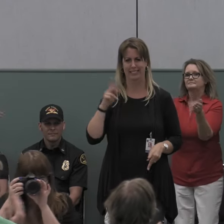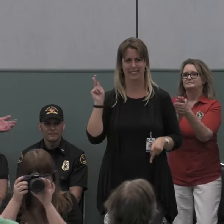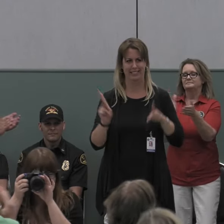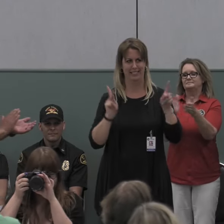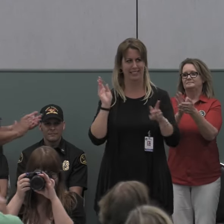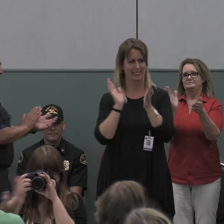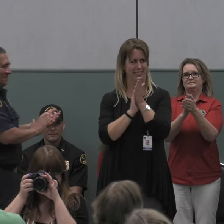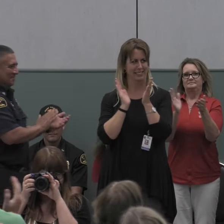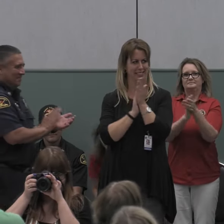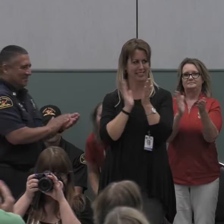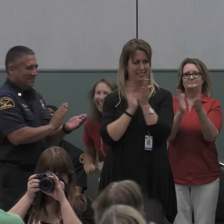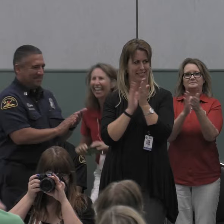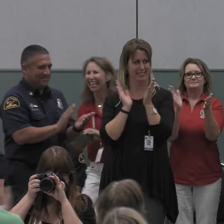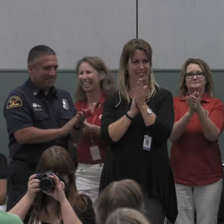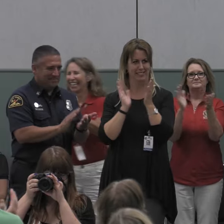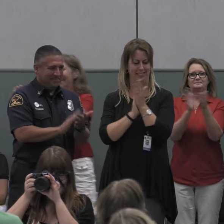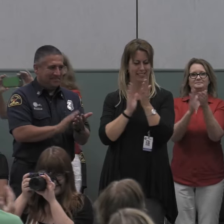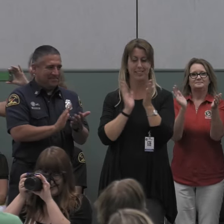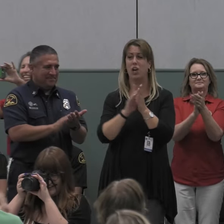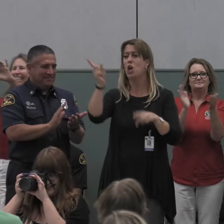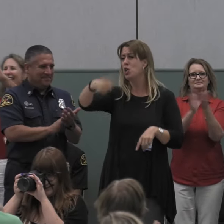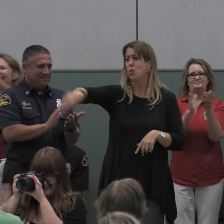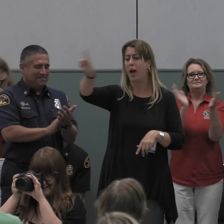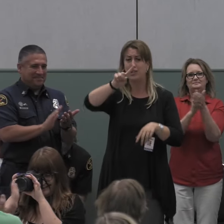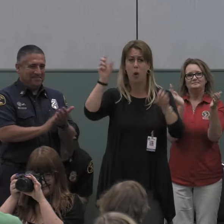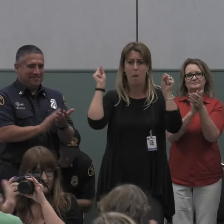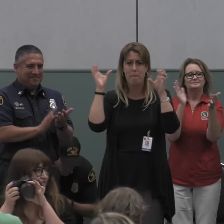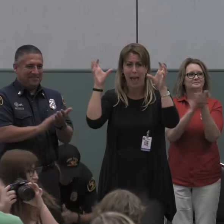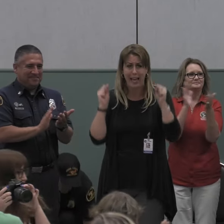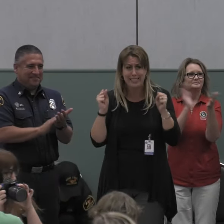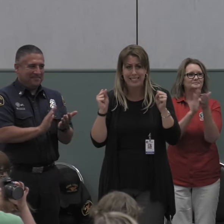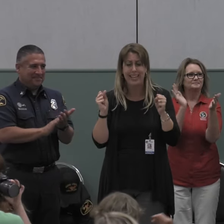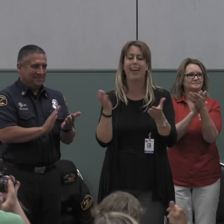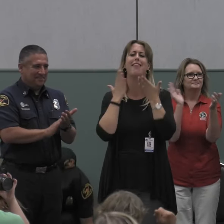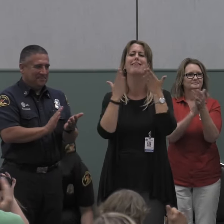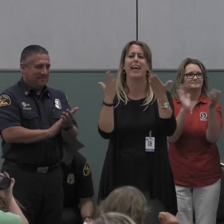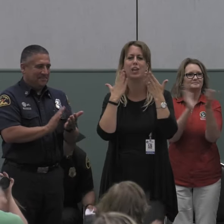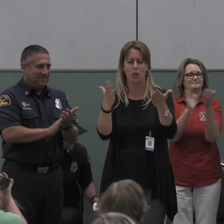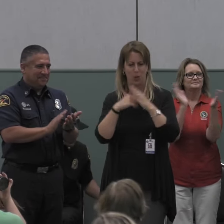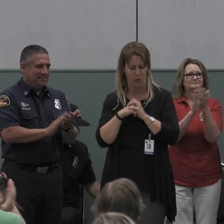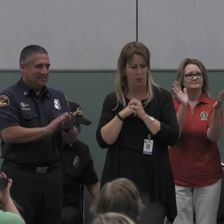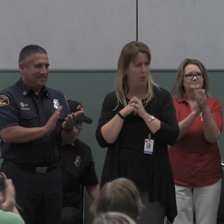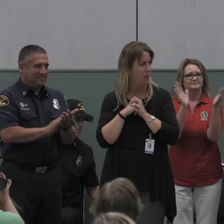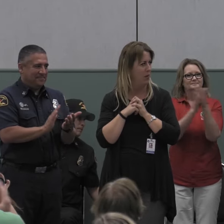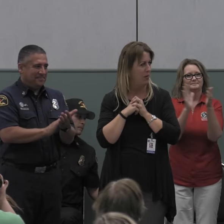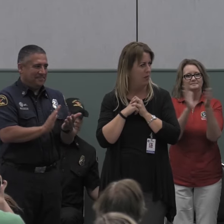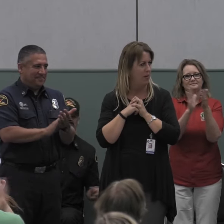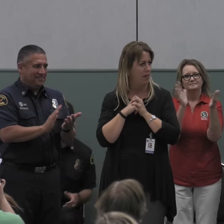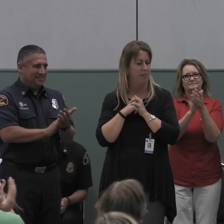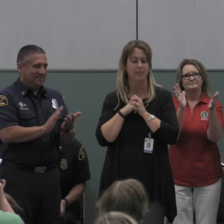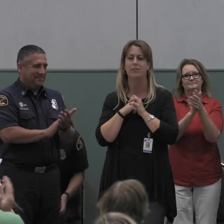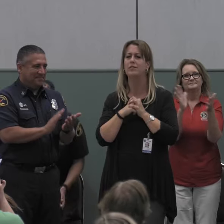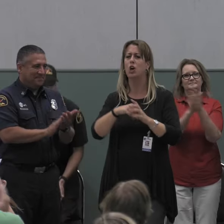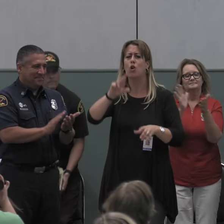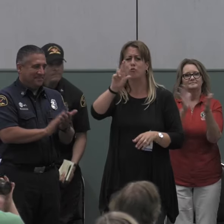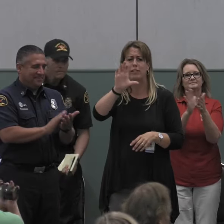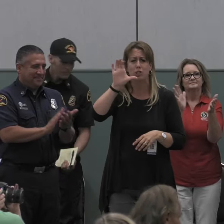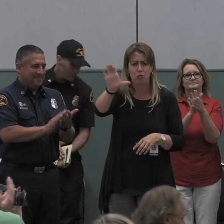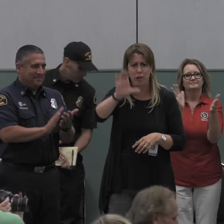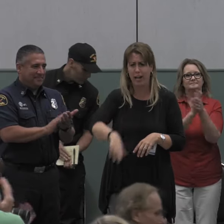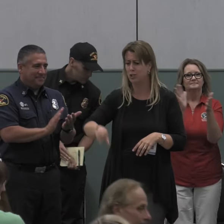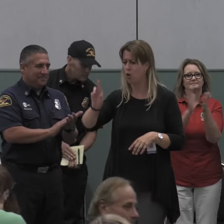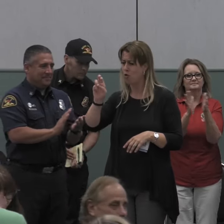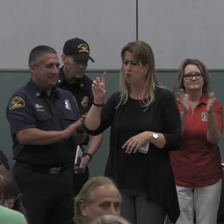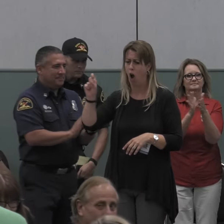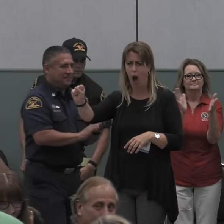you. You are amazing. Thank you. Ridgecrest rocks. Thank